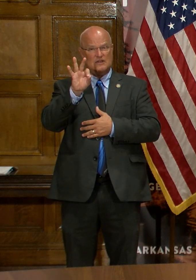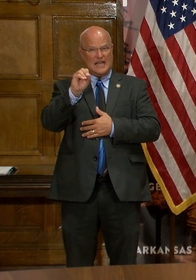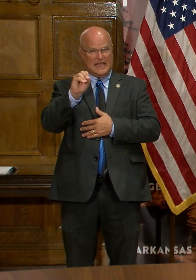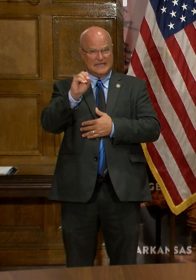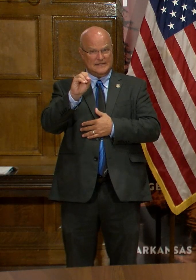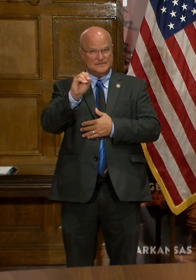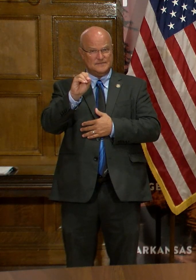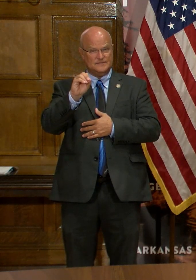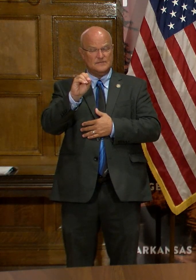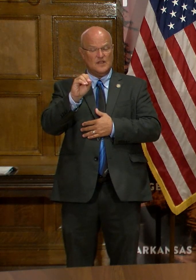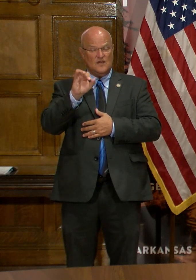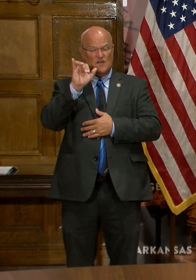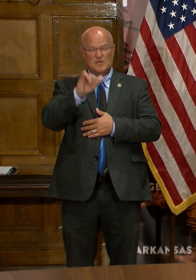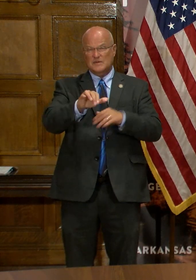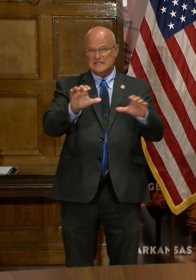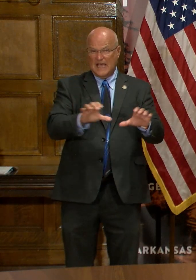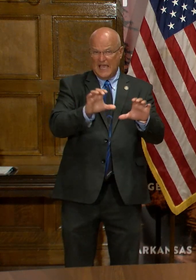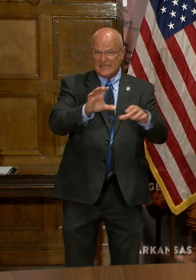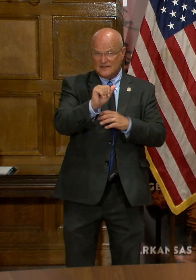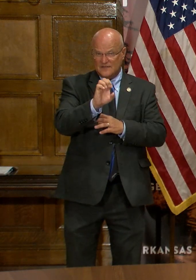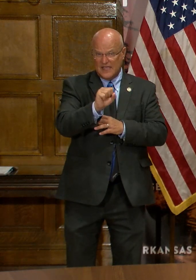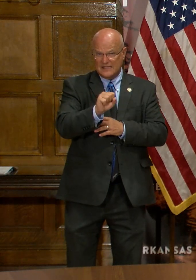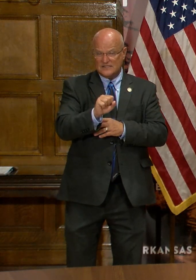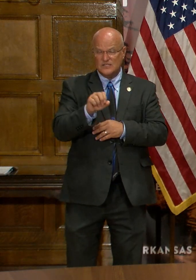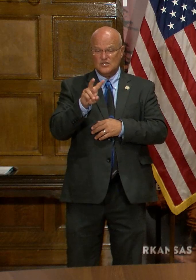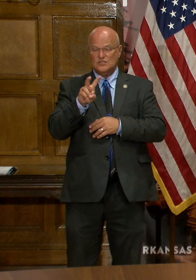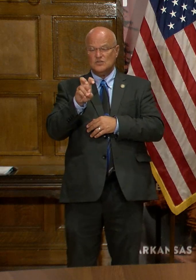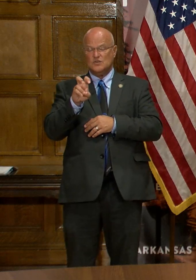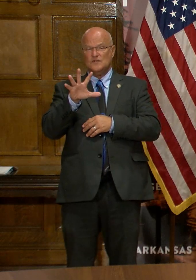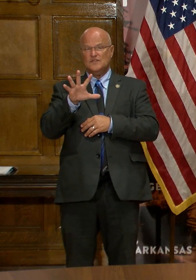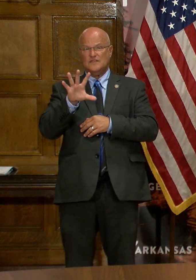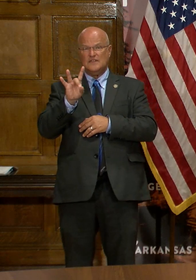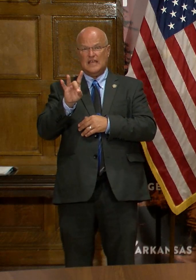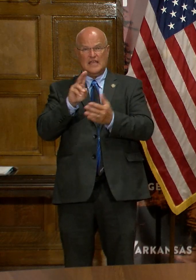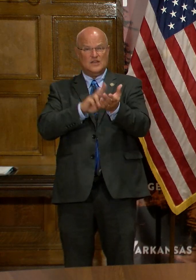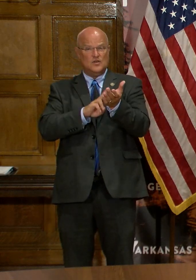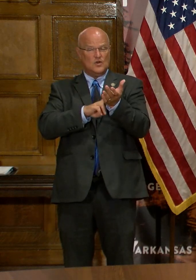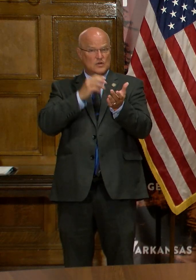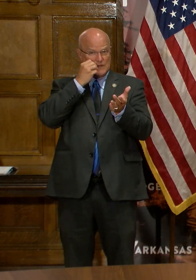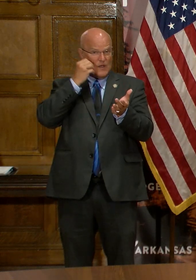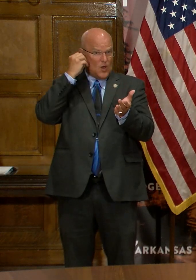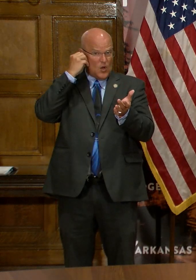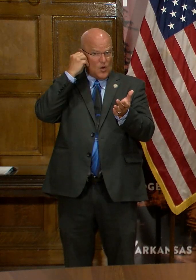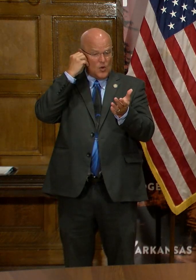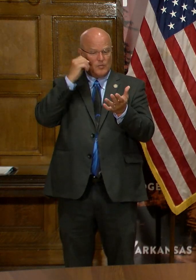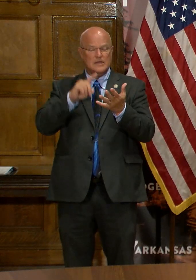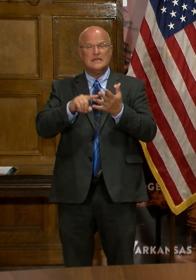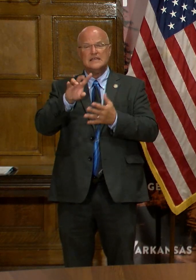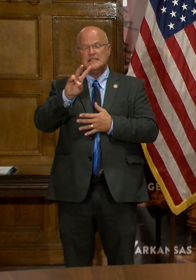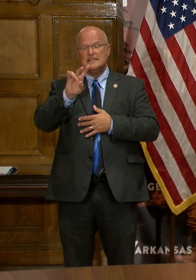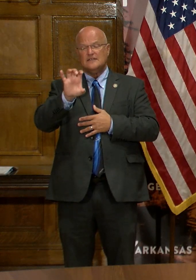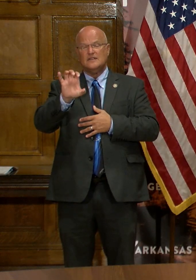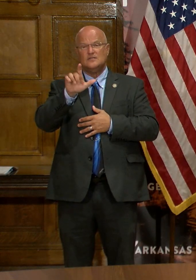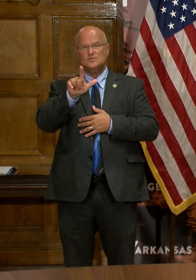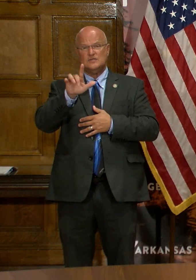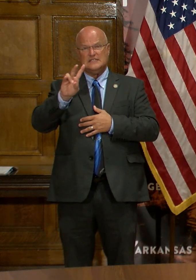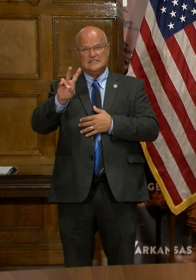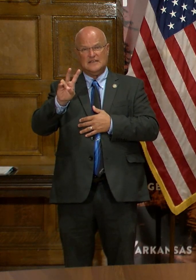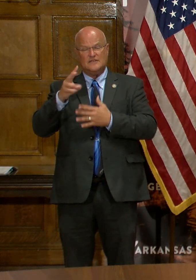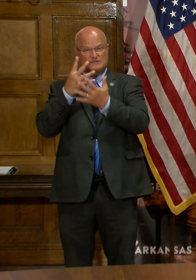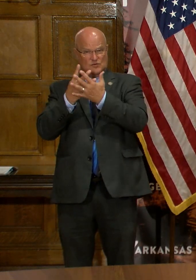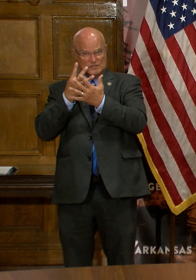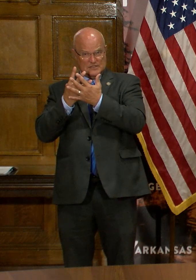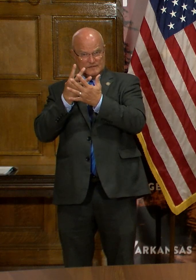5,390. Of those active cases, 258 are in nursing homes, 727 are in